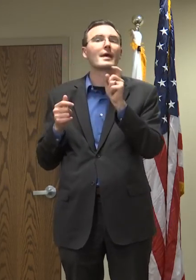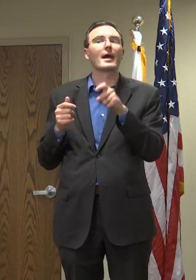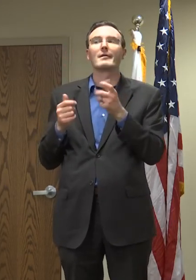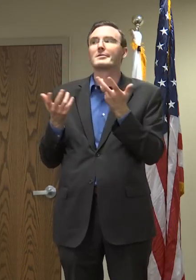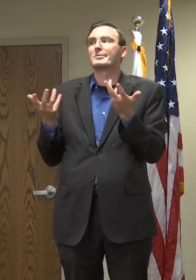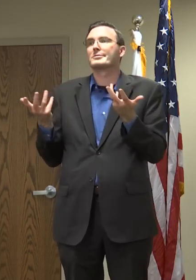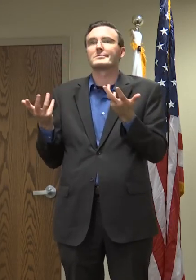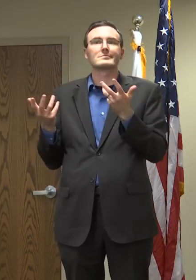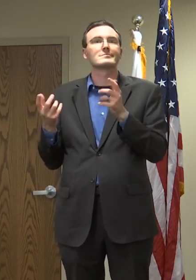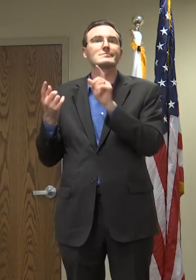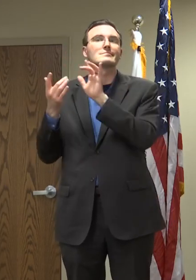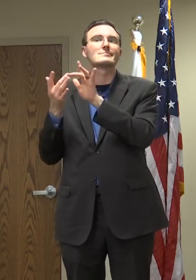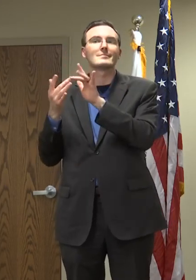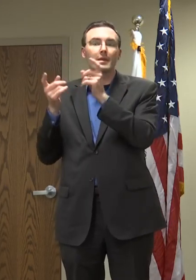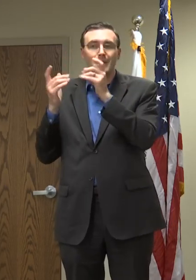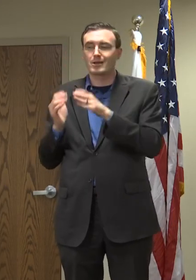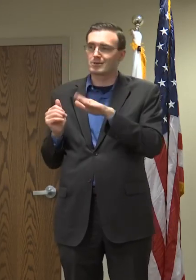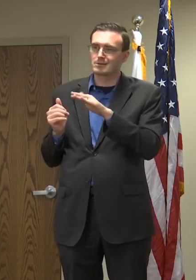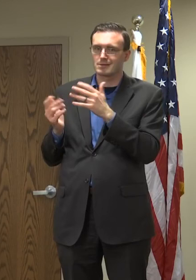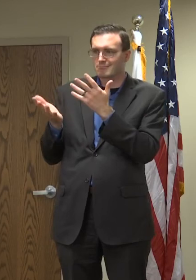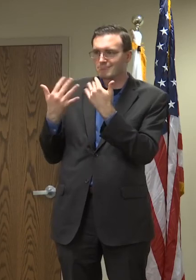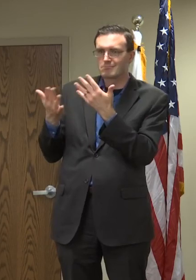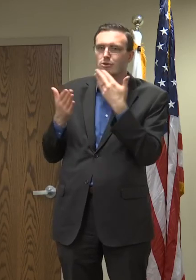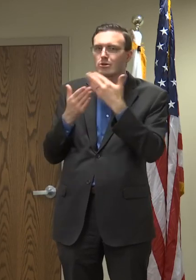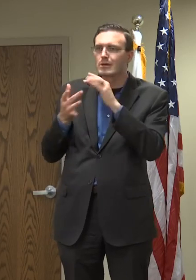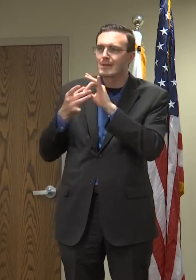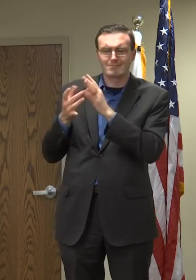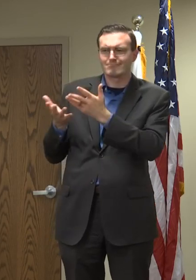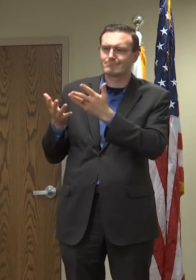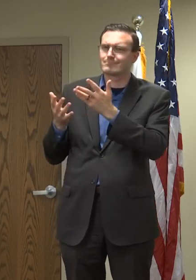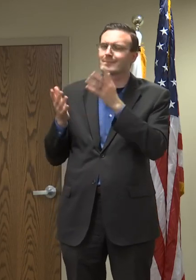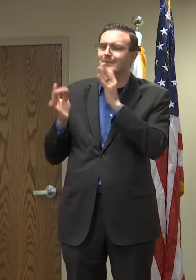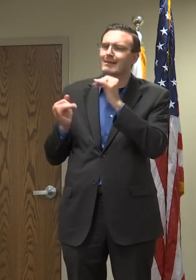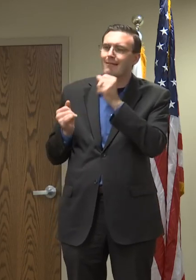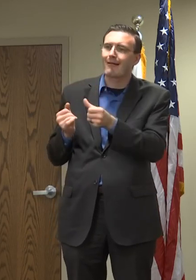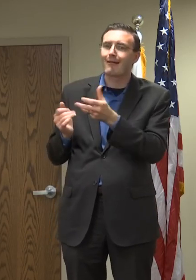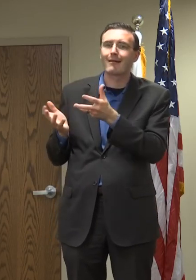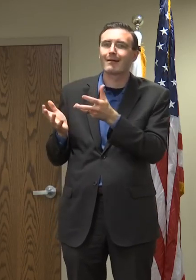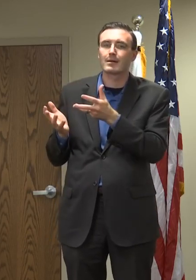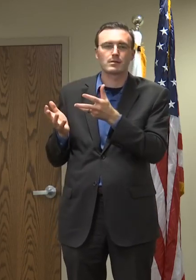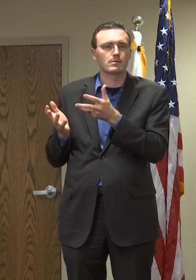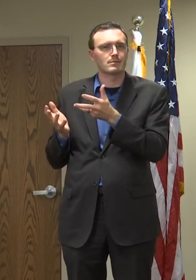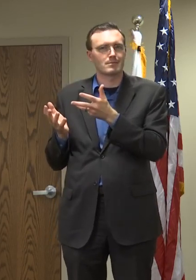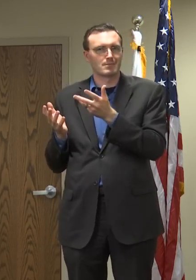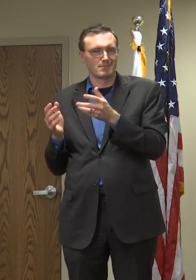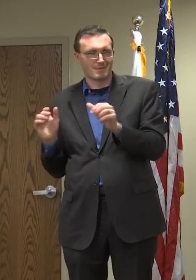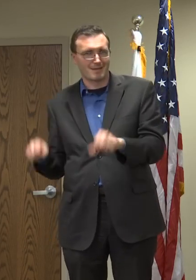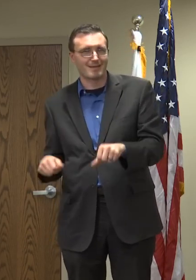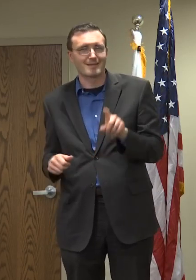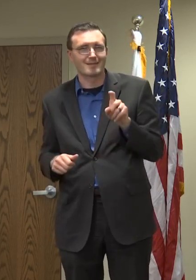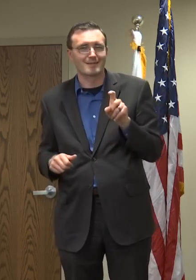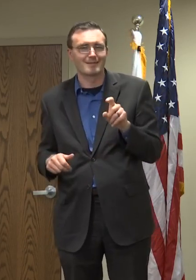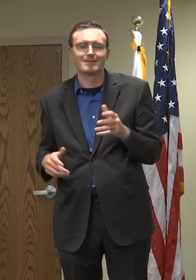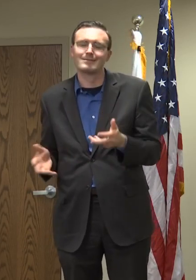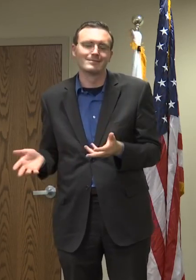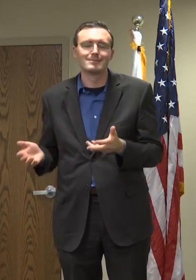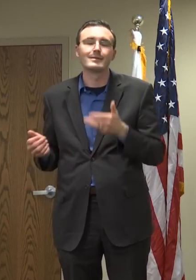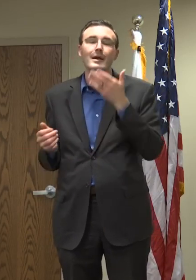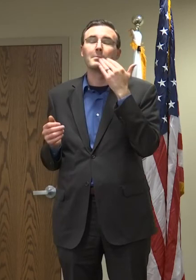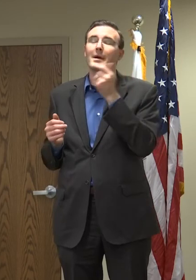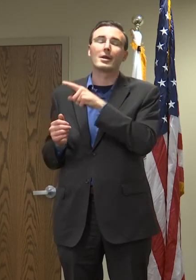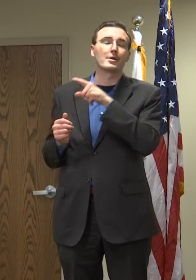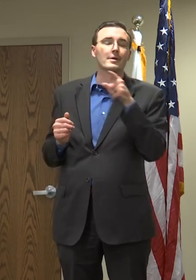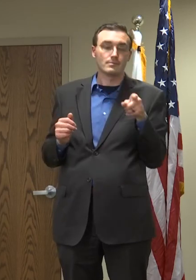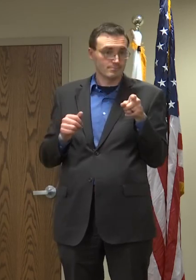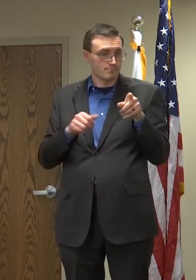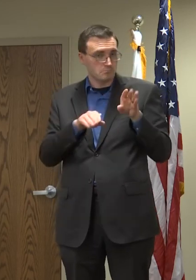here. You're supposed to be doing this and you're not. Decide to move your business to someplace that's doing it well and doing it right. That